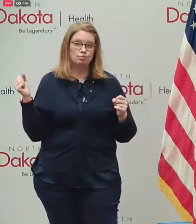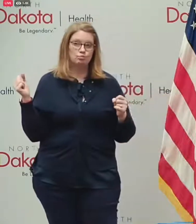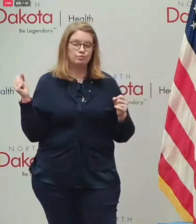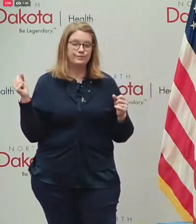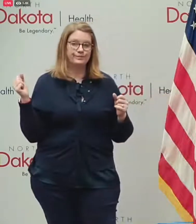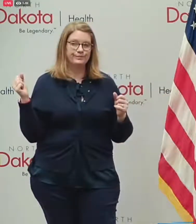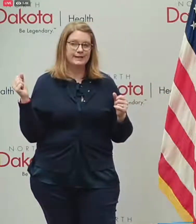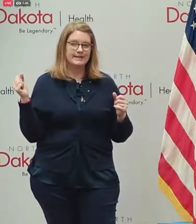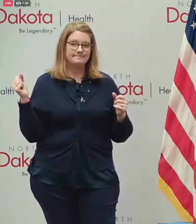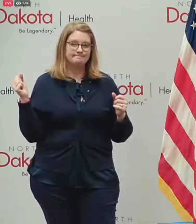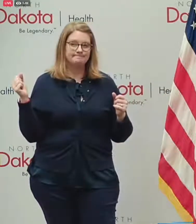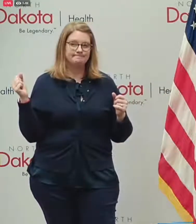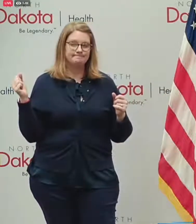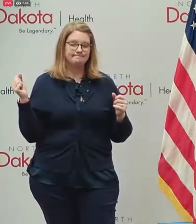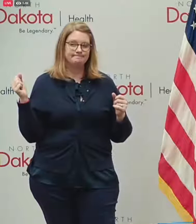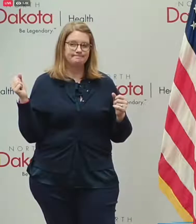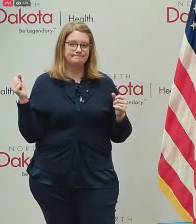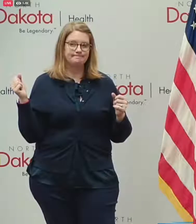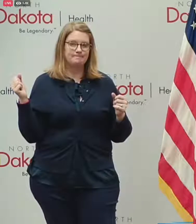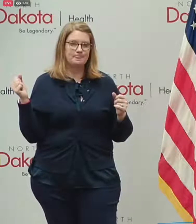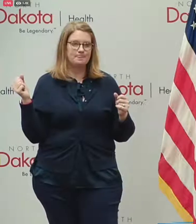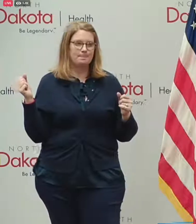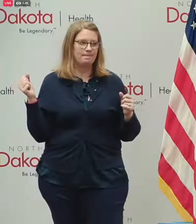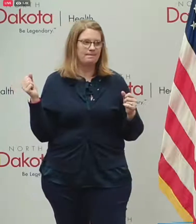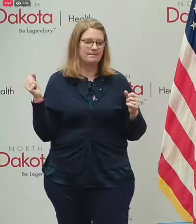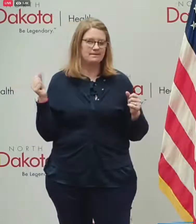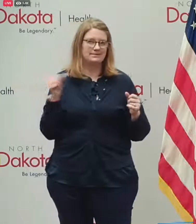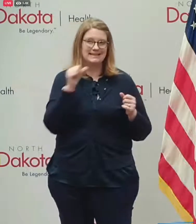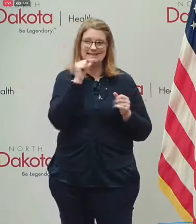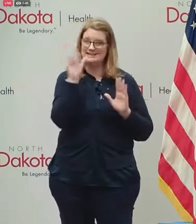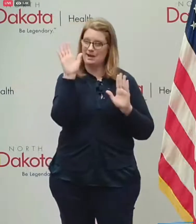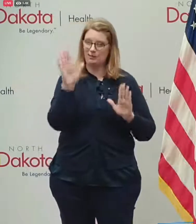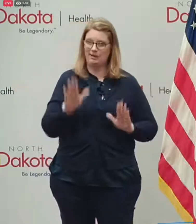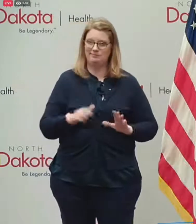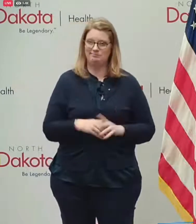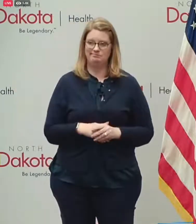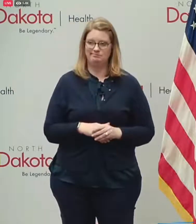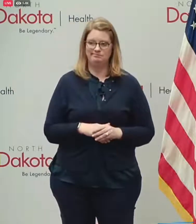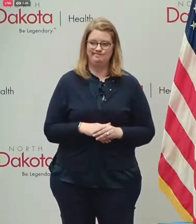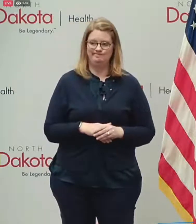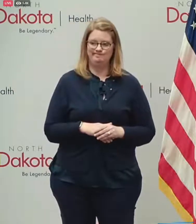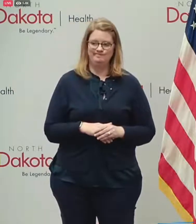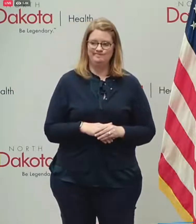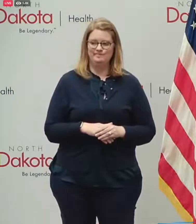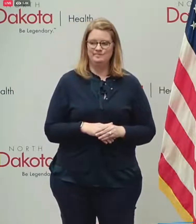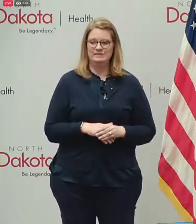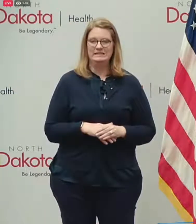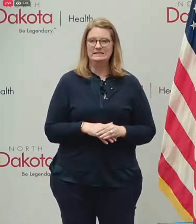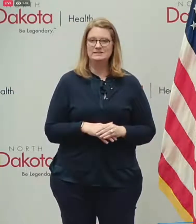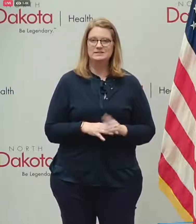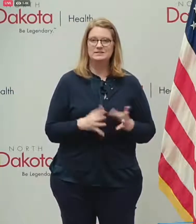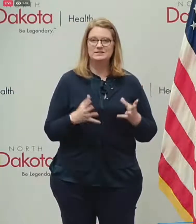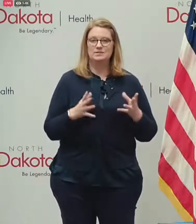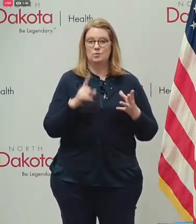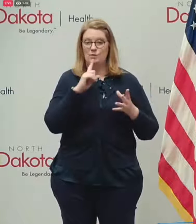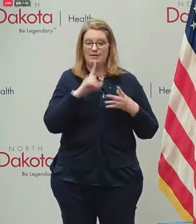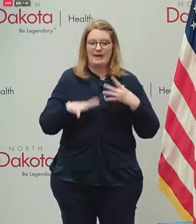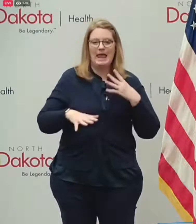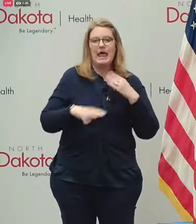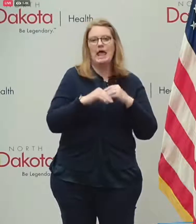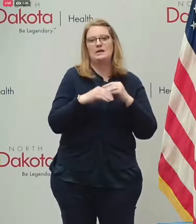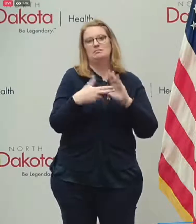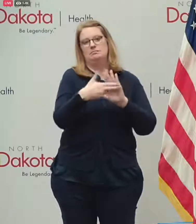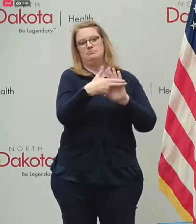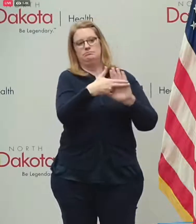it's you know, it's just not good to, you know, to create more stigma related to